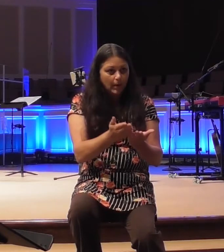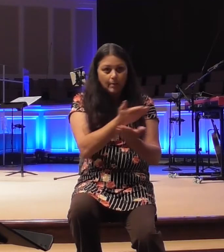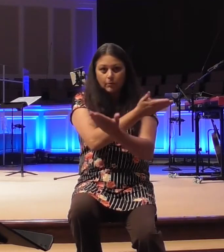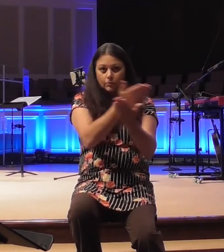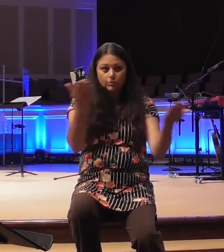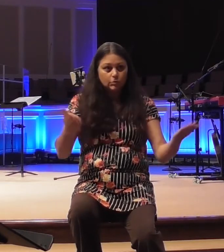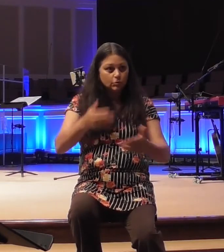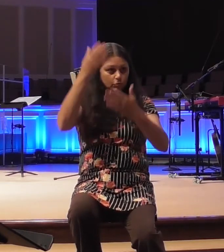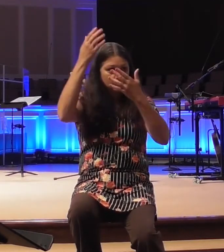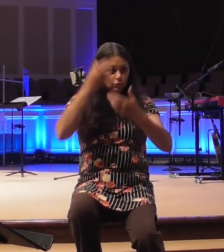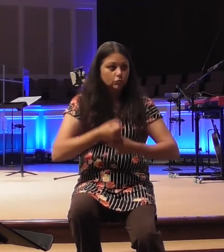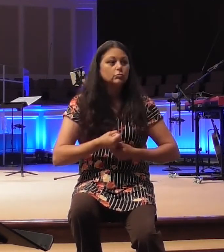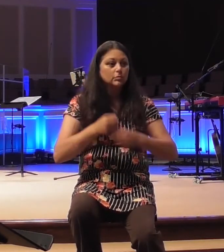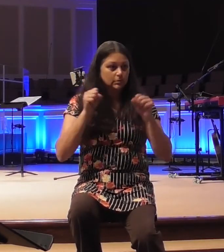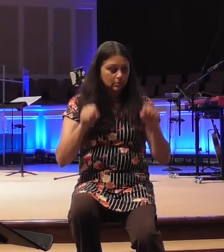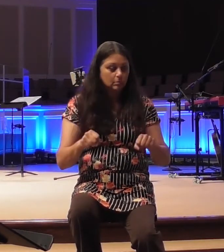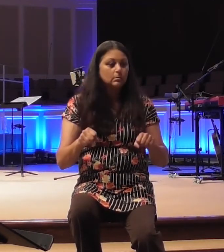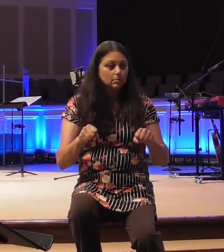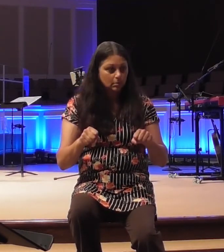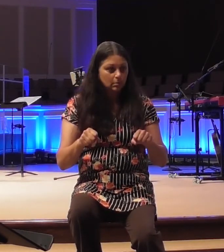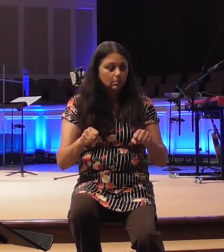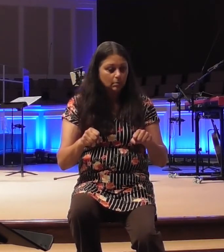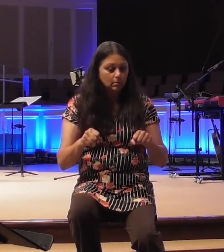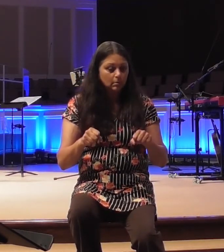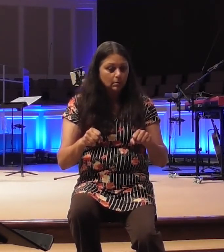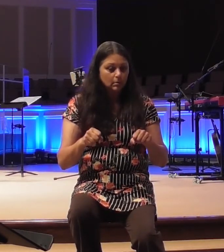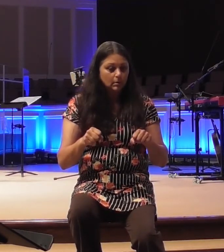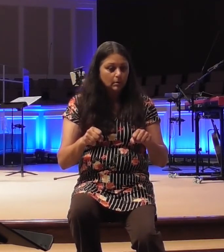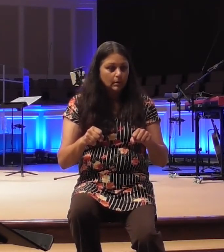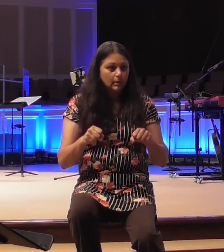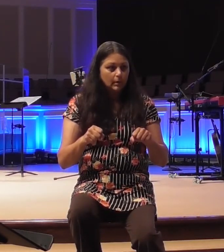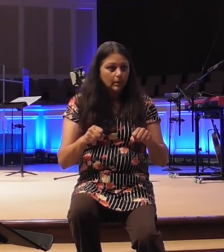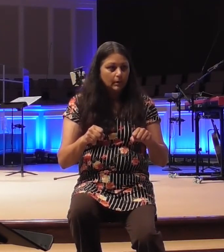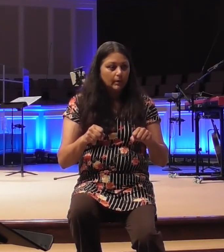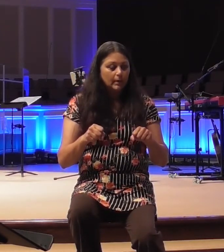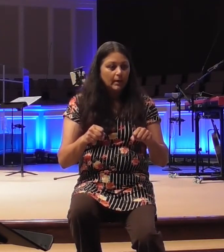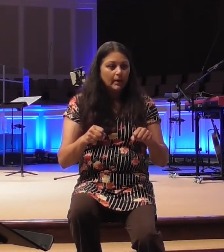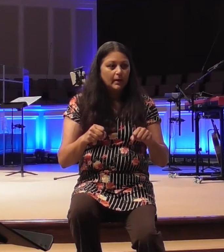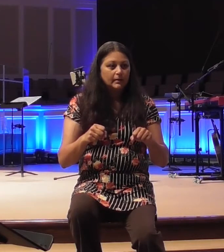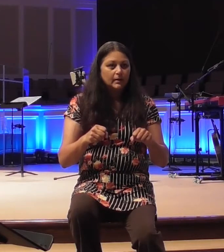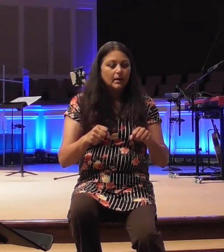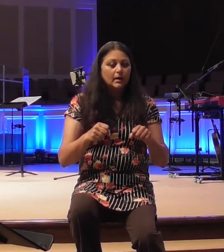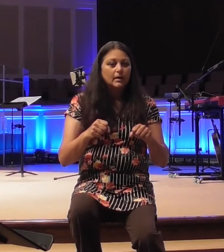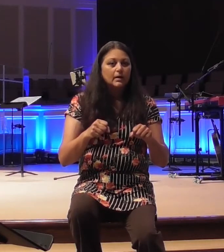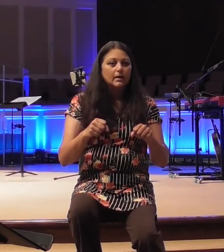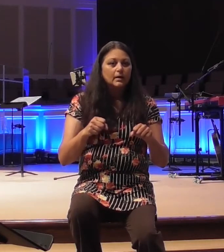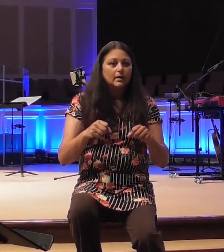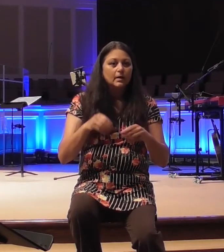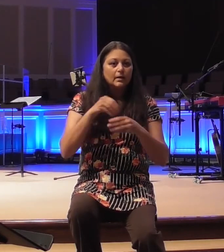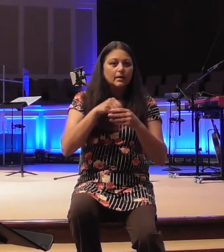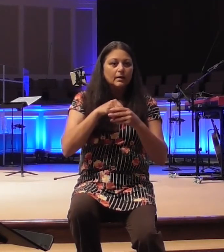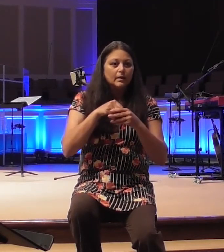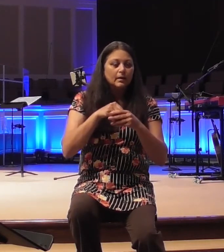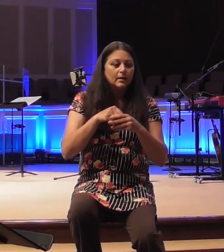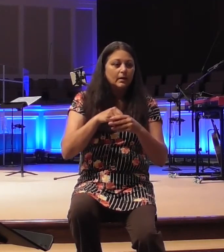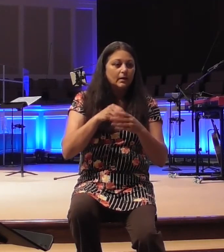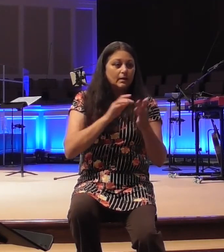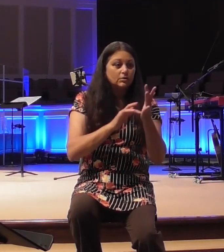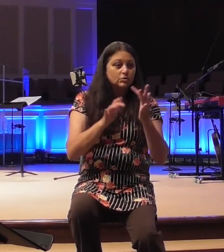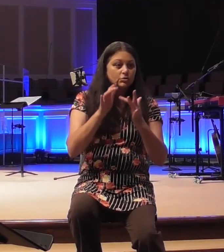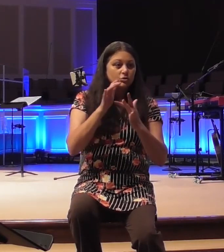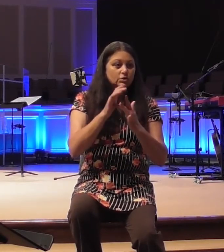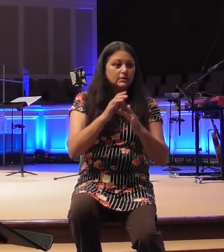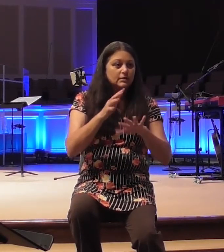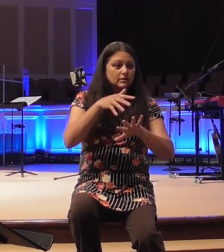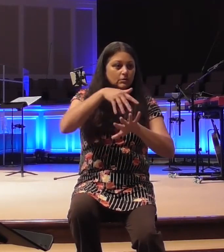And rooted deeply in the revelation of Jesus Christ, the whole Bible is absolutely true. It's inerrant. It's